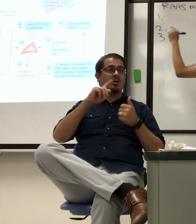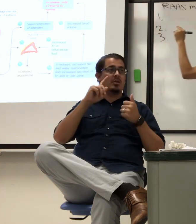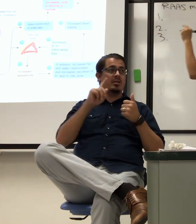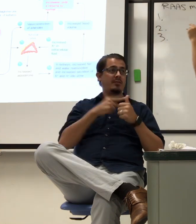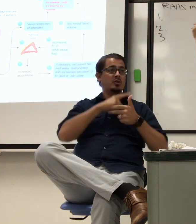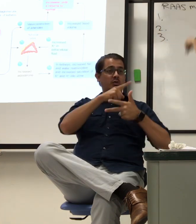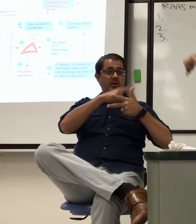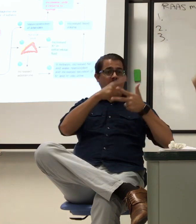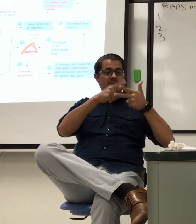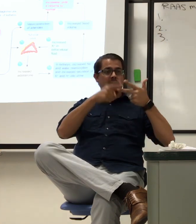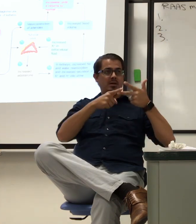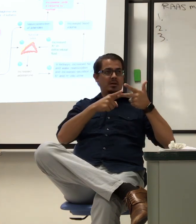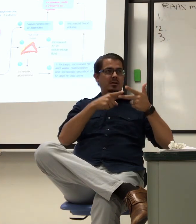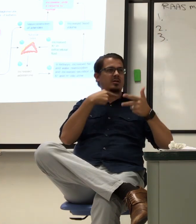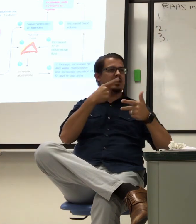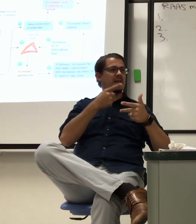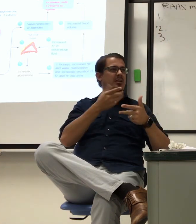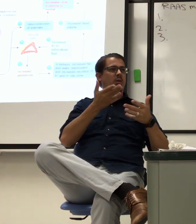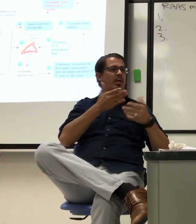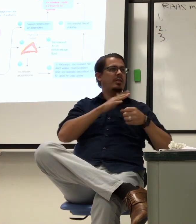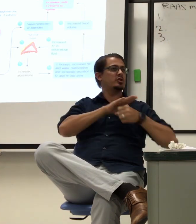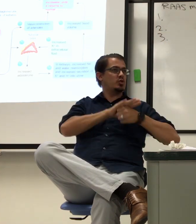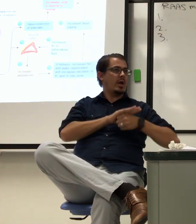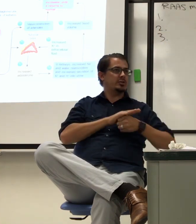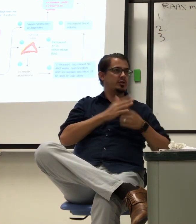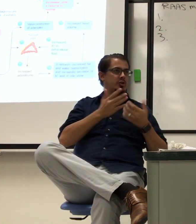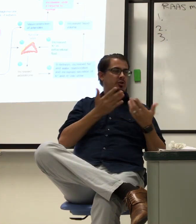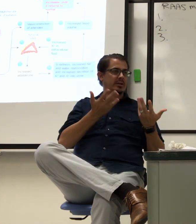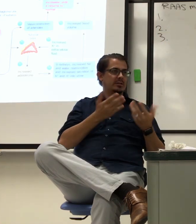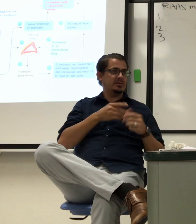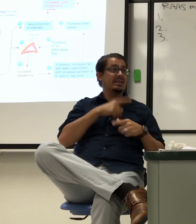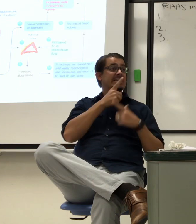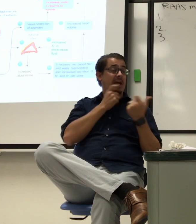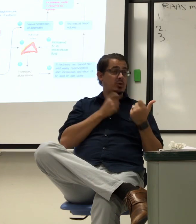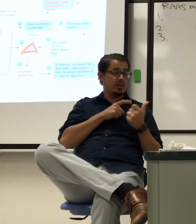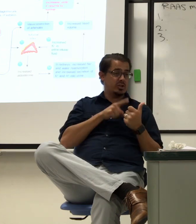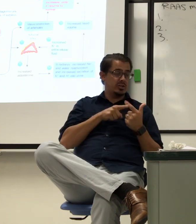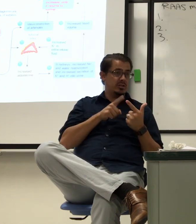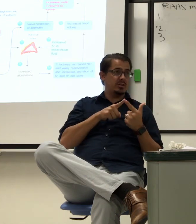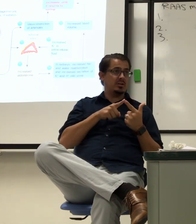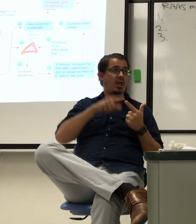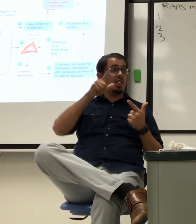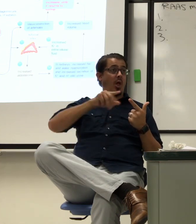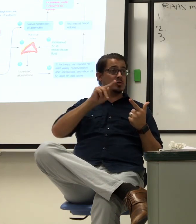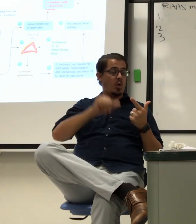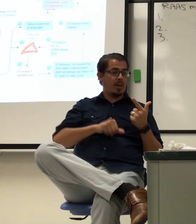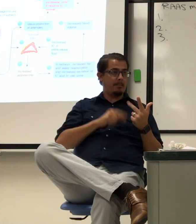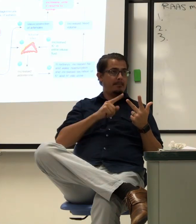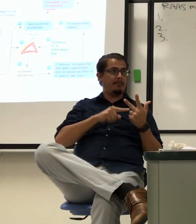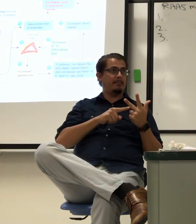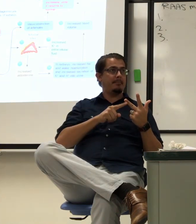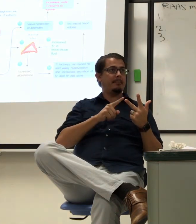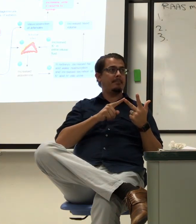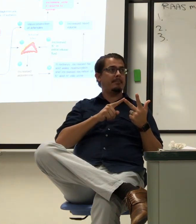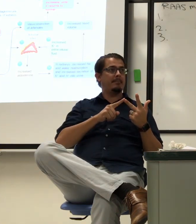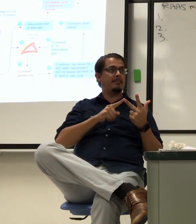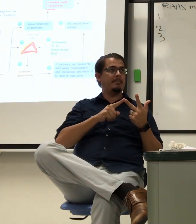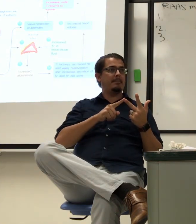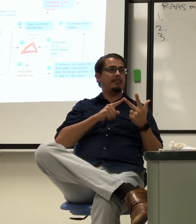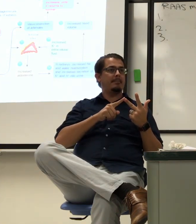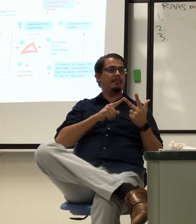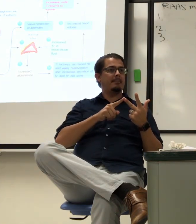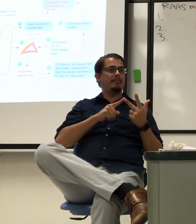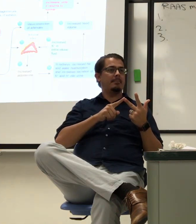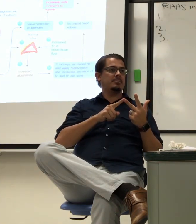there, and they're just telling you what the stressor is. Dehydration, low sodium, then you got decreased blood